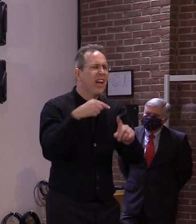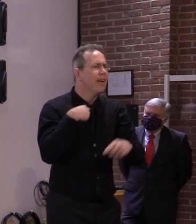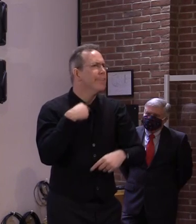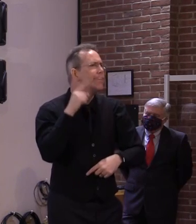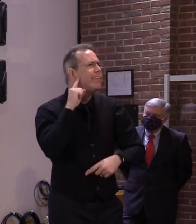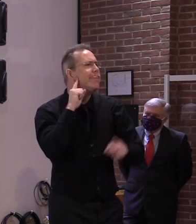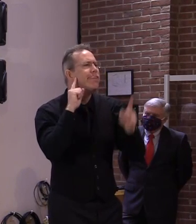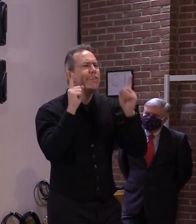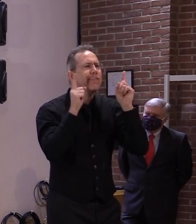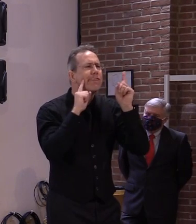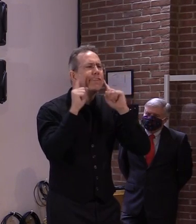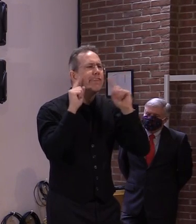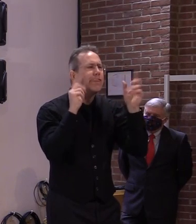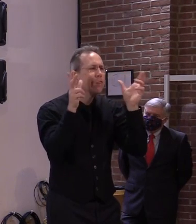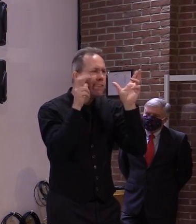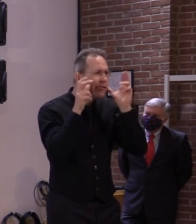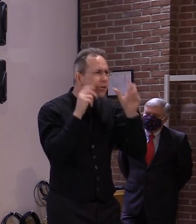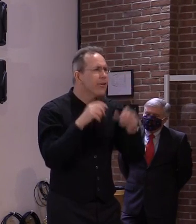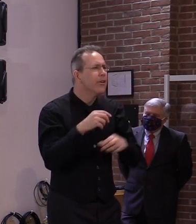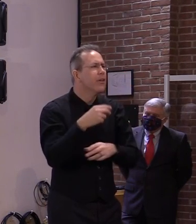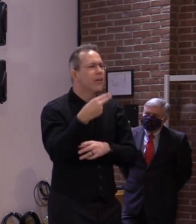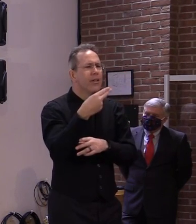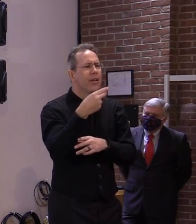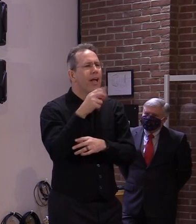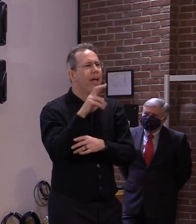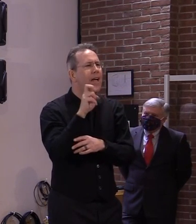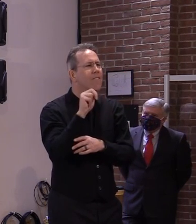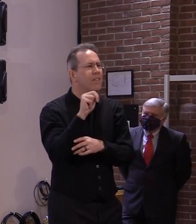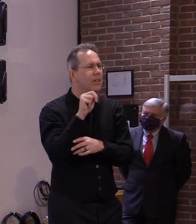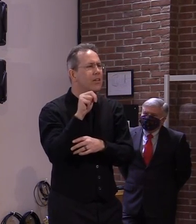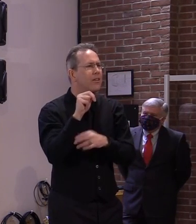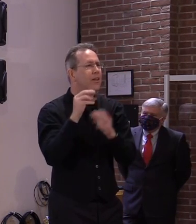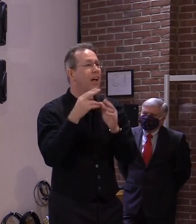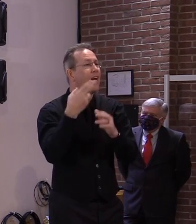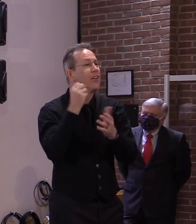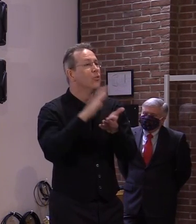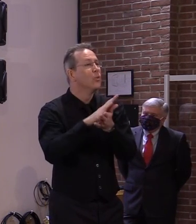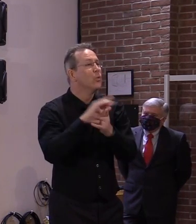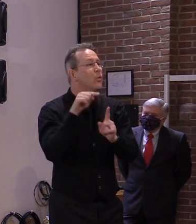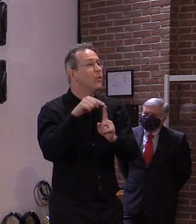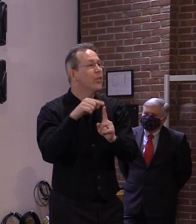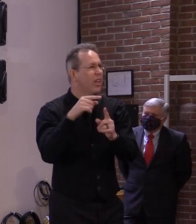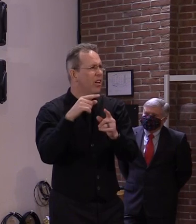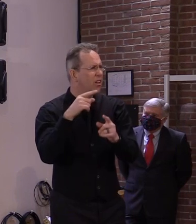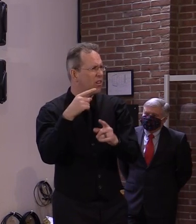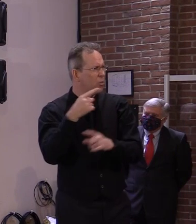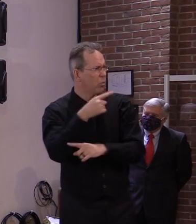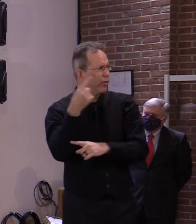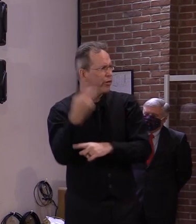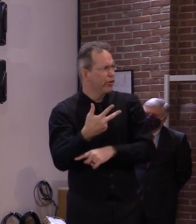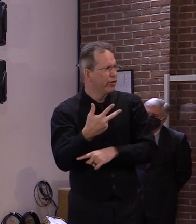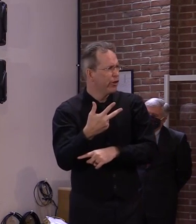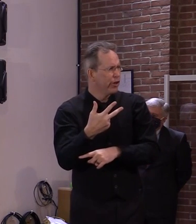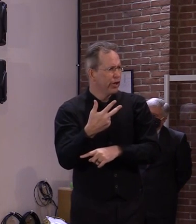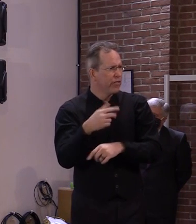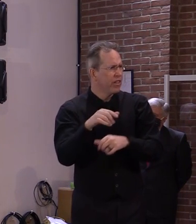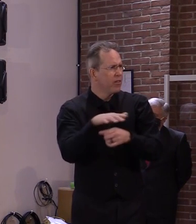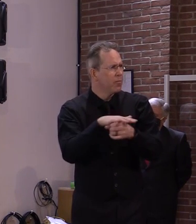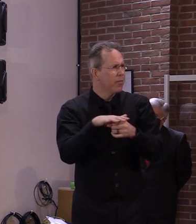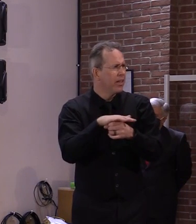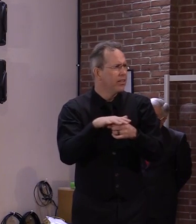Hazen High School site had only about a third of the slots full the other day, and I'm